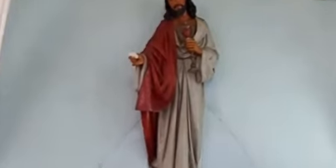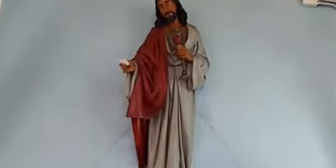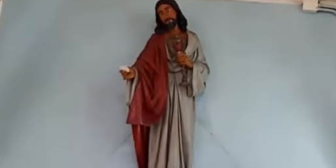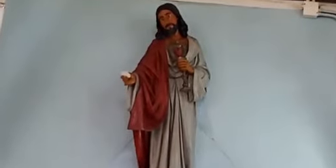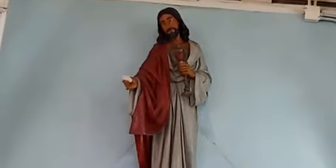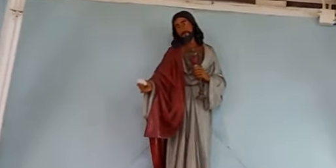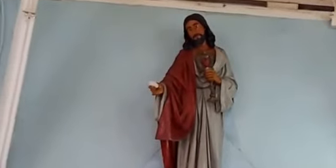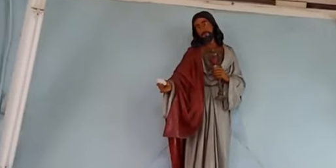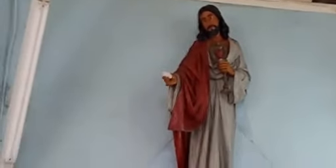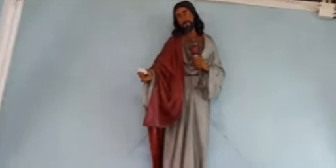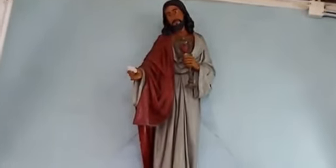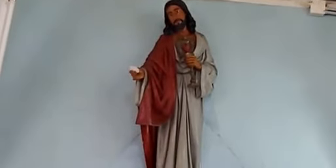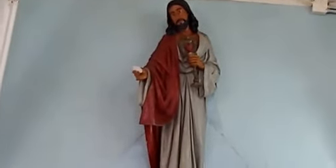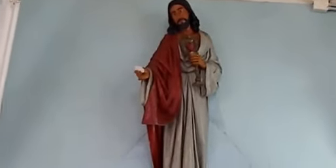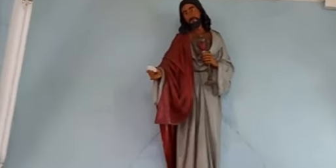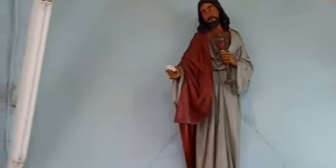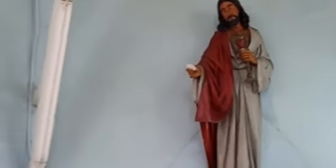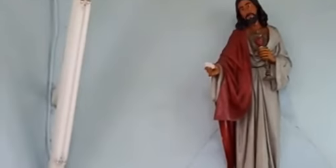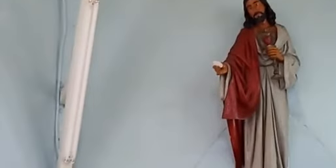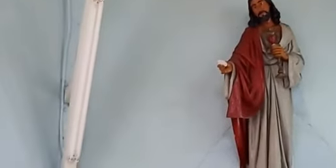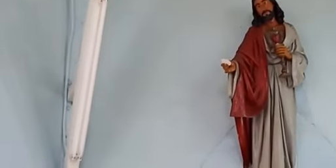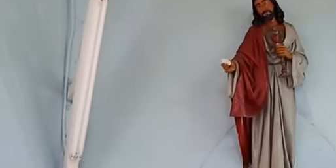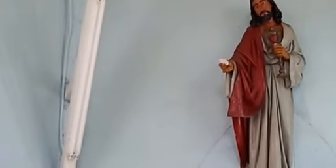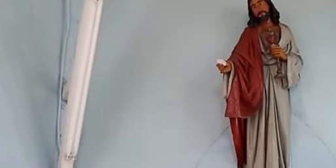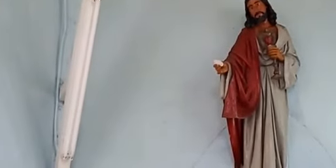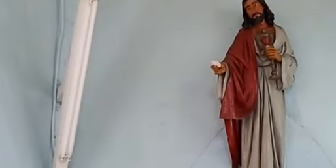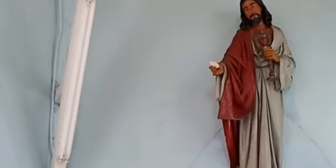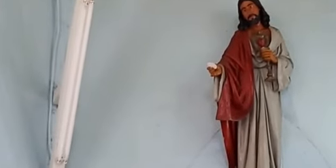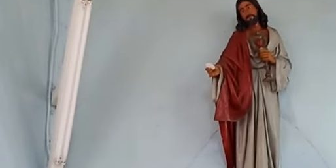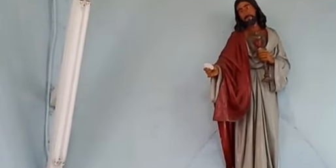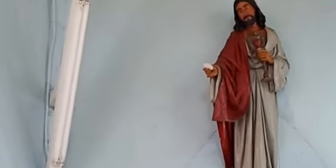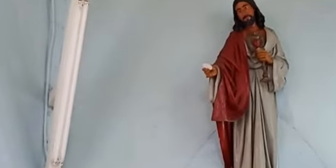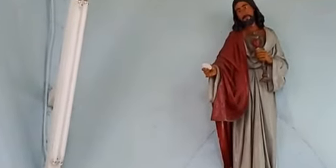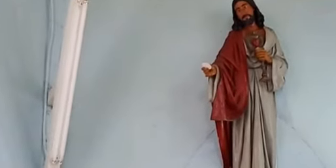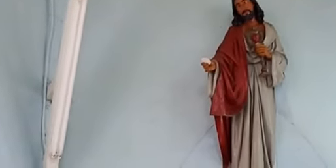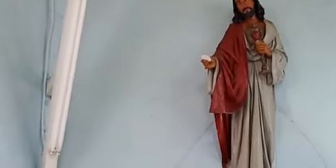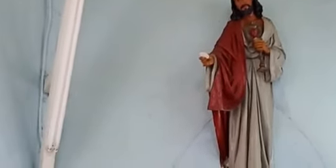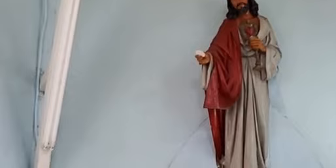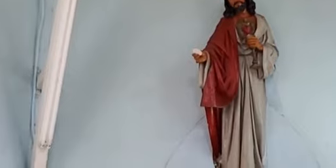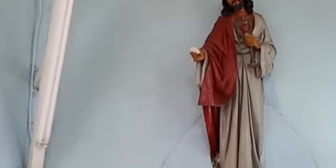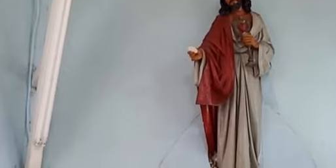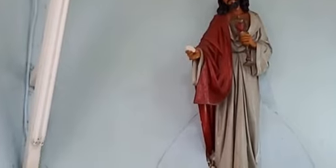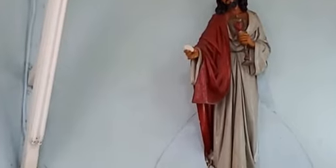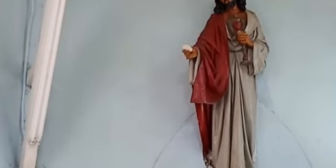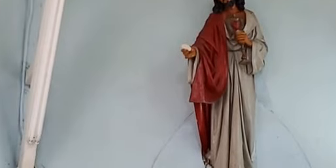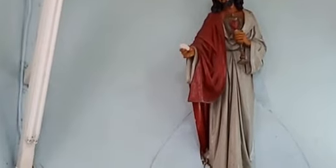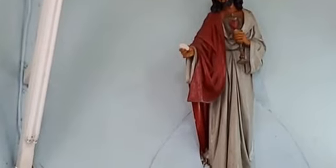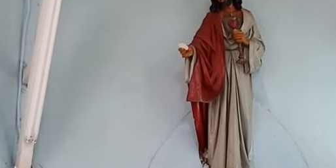Thank you.